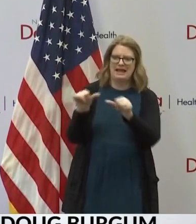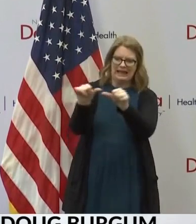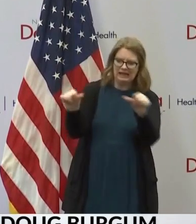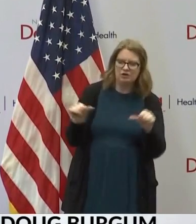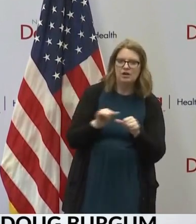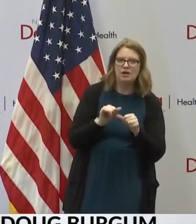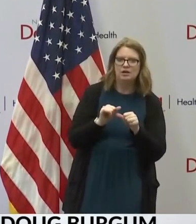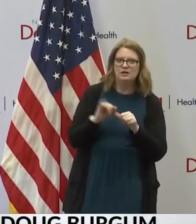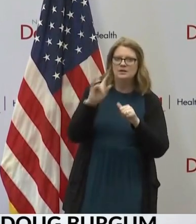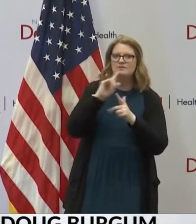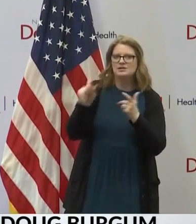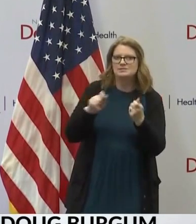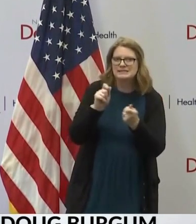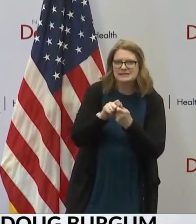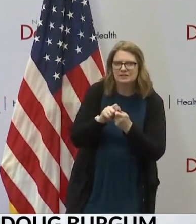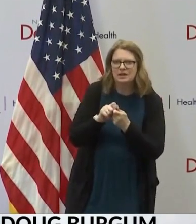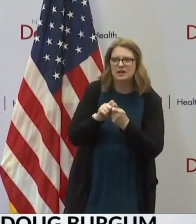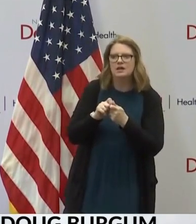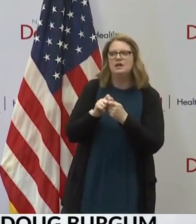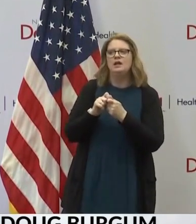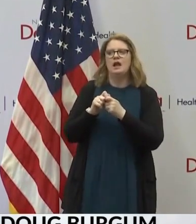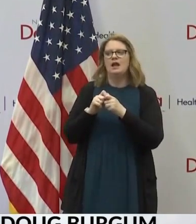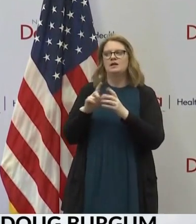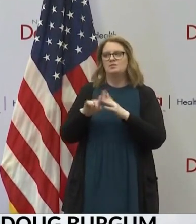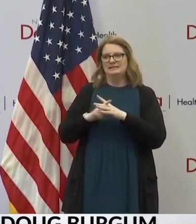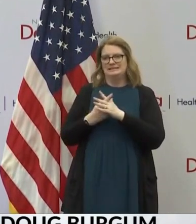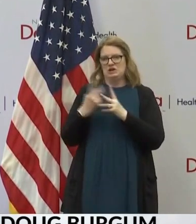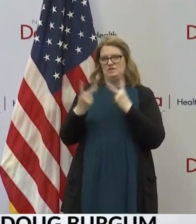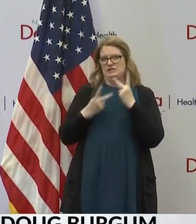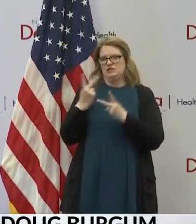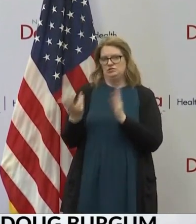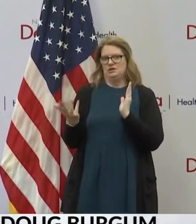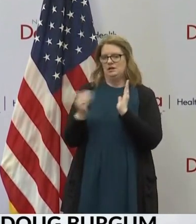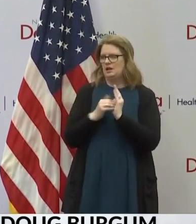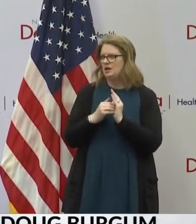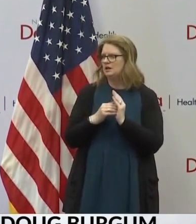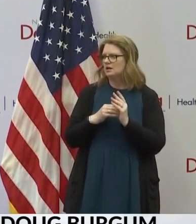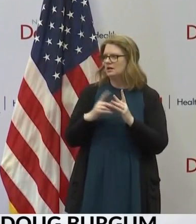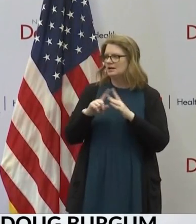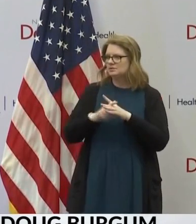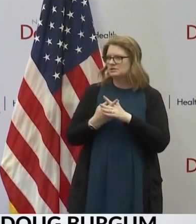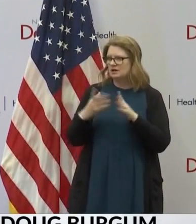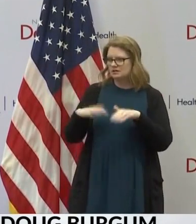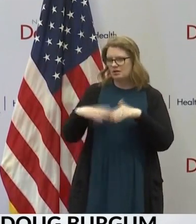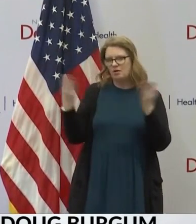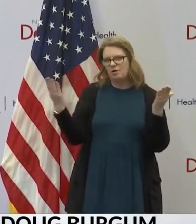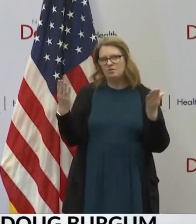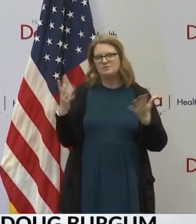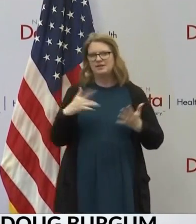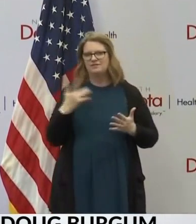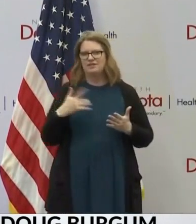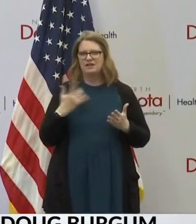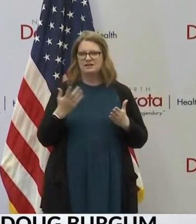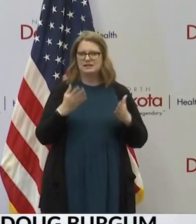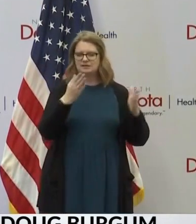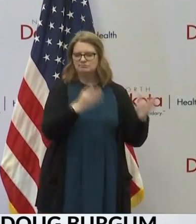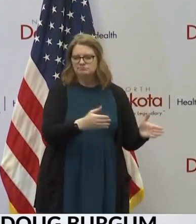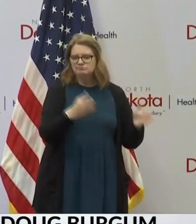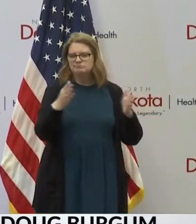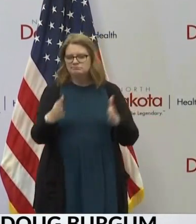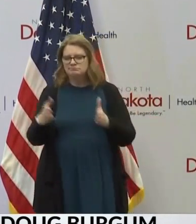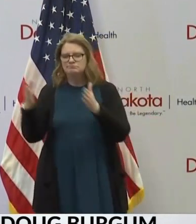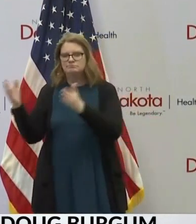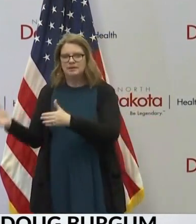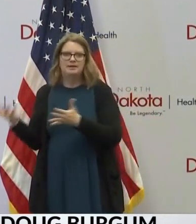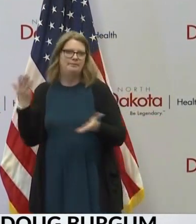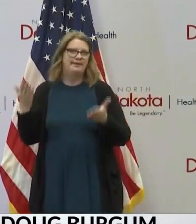very targeted in terms of how we start resuming that. And even as it resumes, we should think about it being staged, where maybe the first